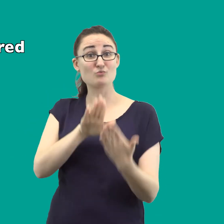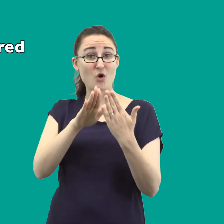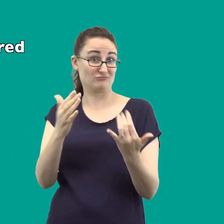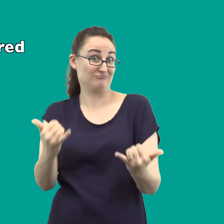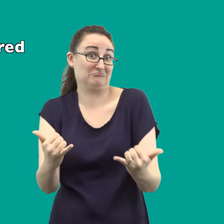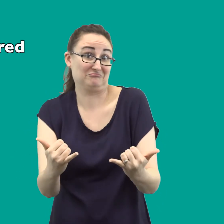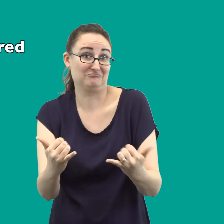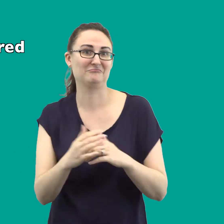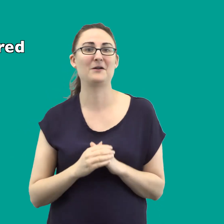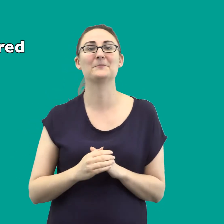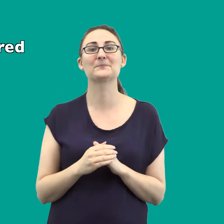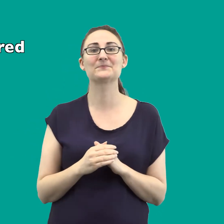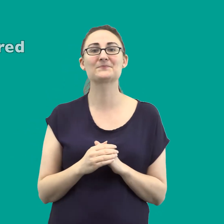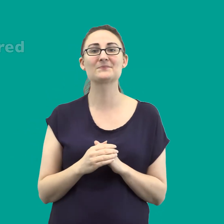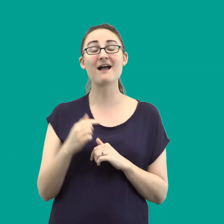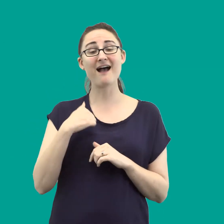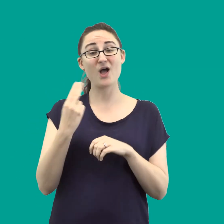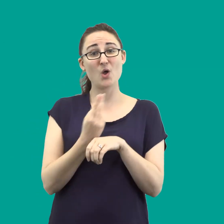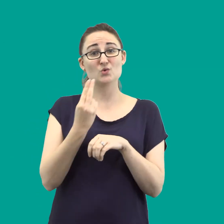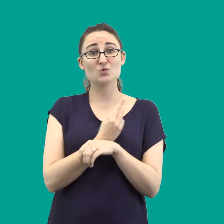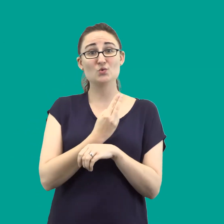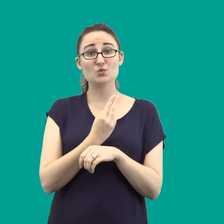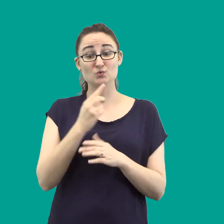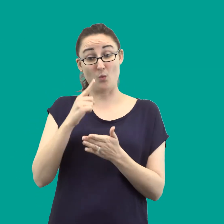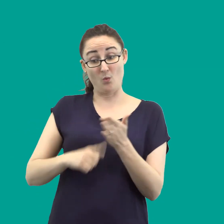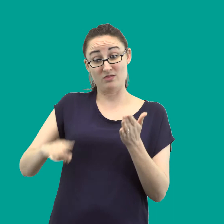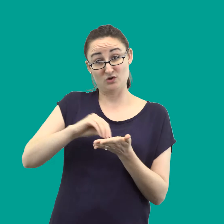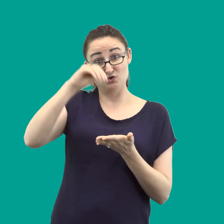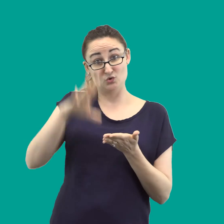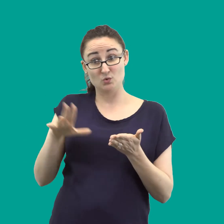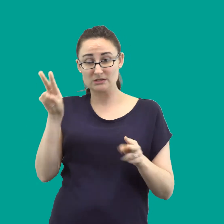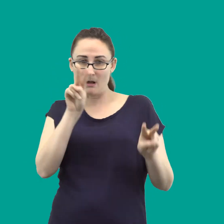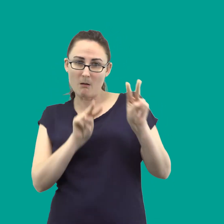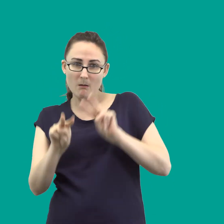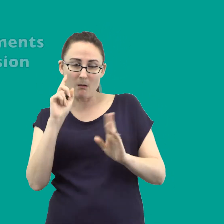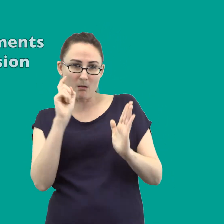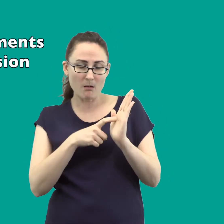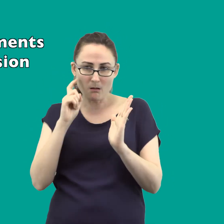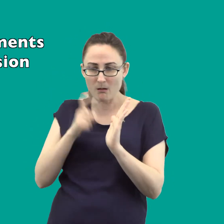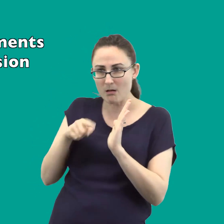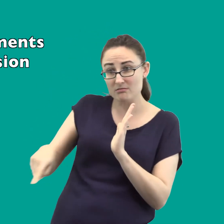student-centered approach. I use what the students have observed and identified from the